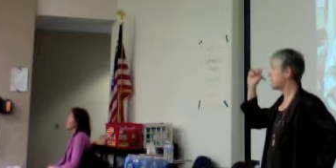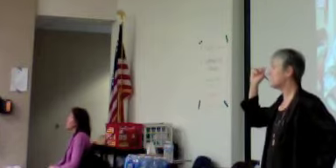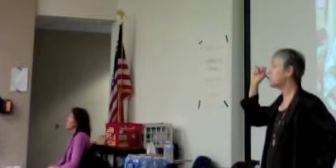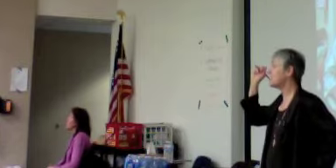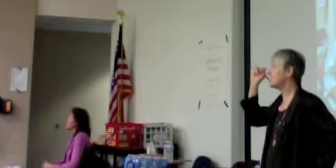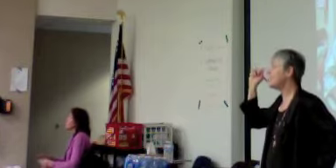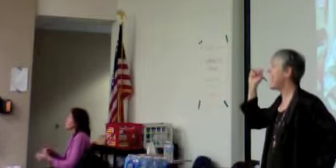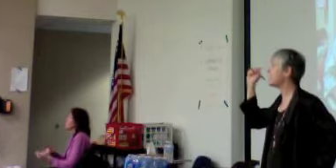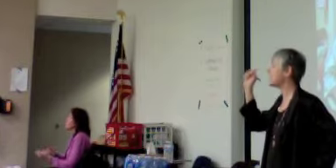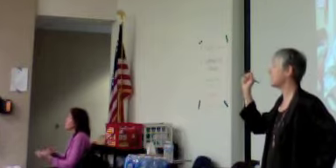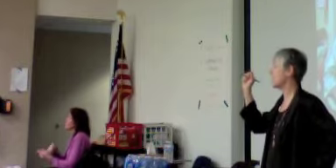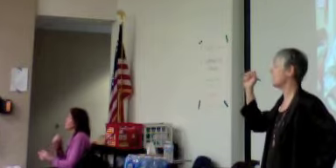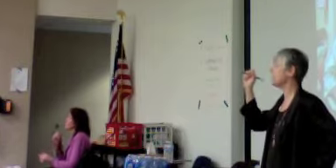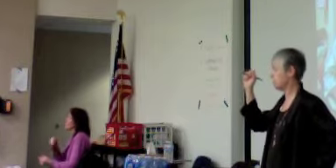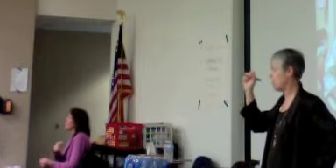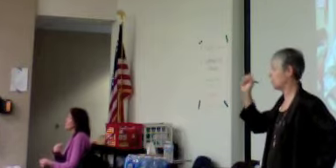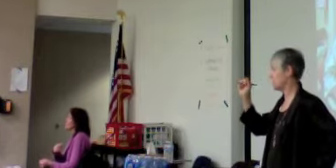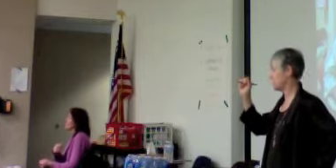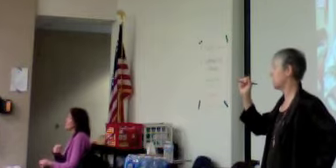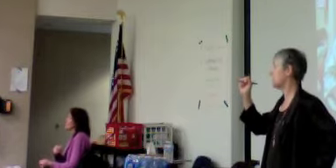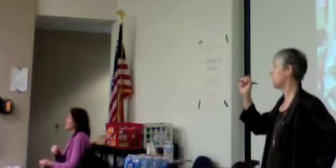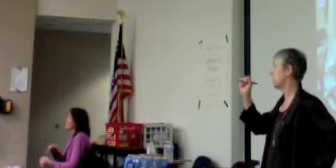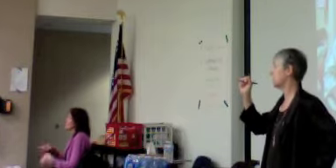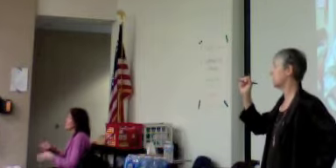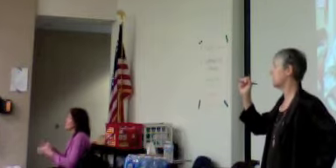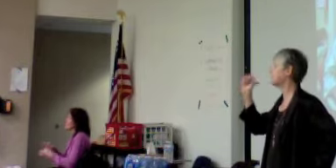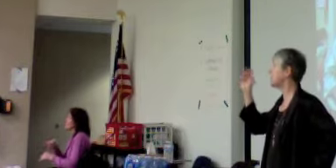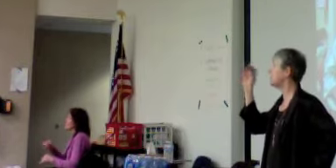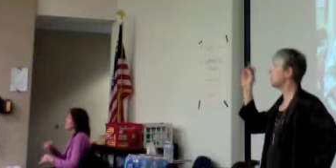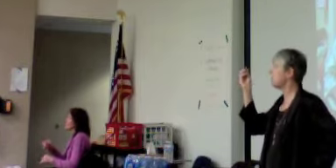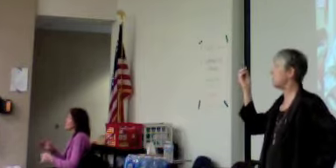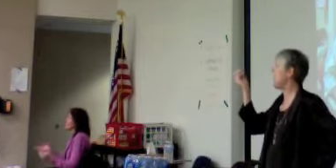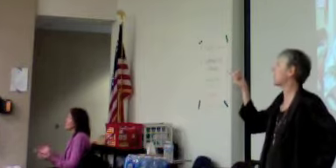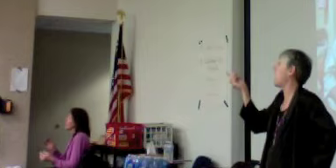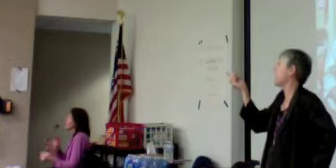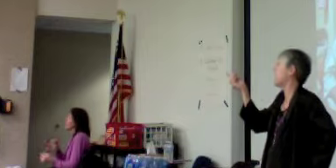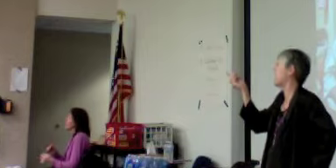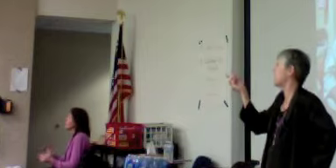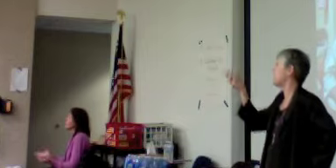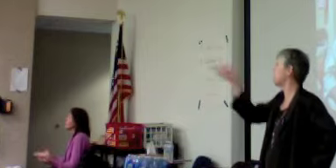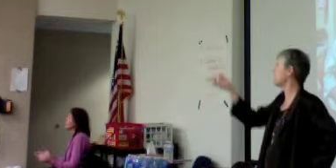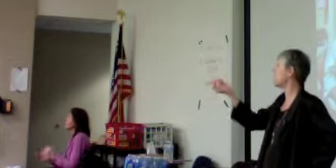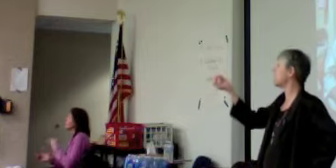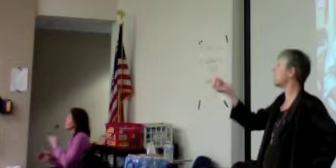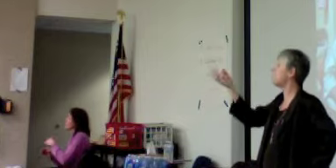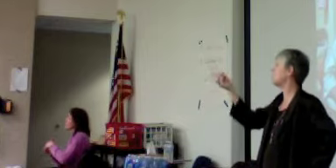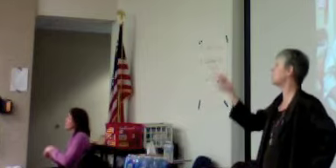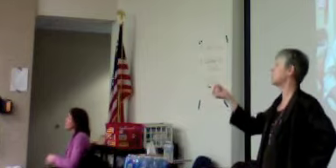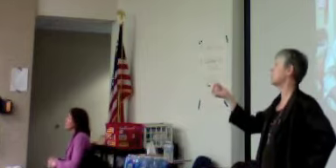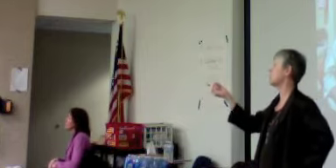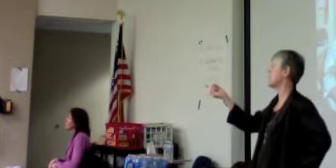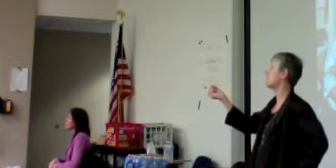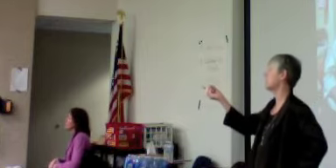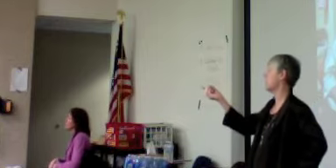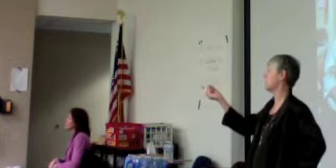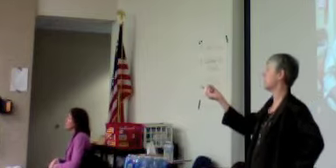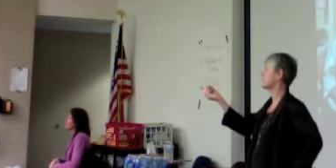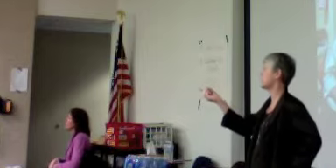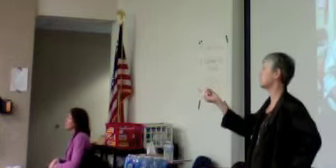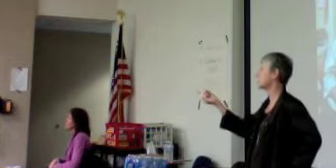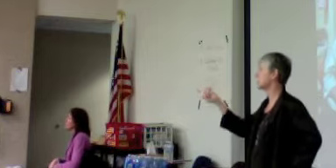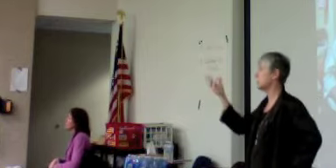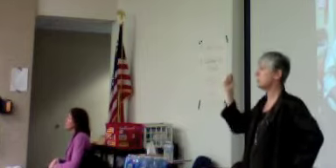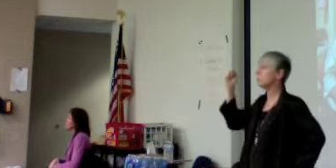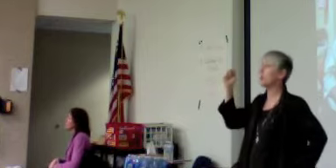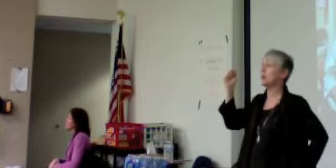So sometimes what's not there is as important as what's in there. Because you allow context. You don't know what he does now, you can't put his statements into